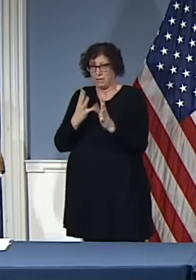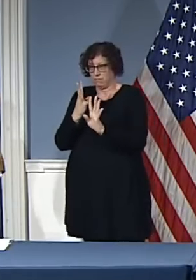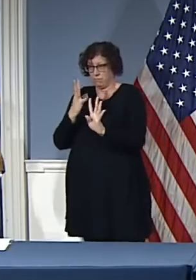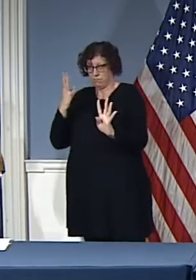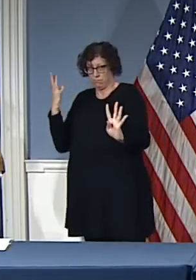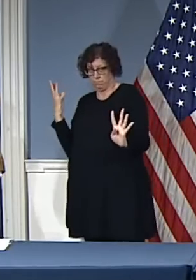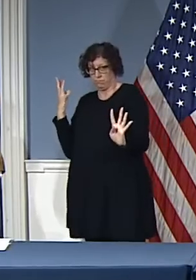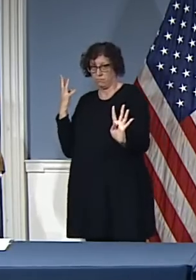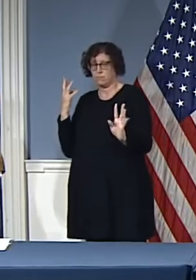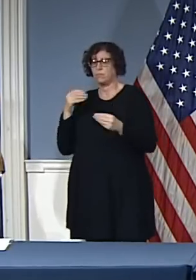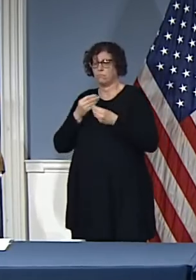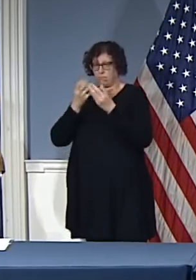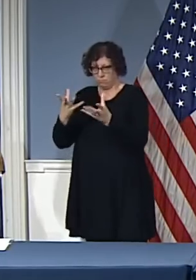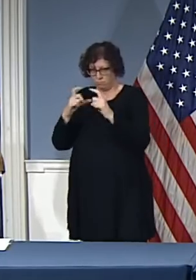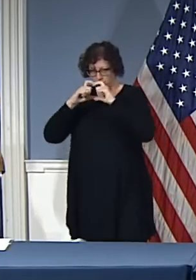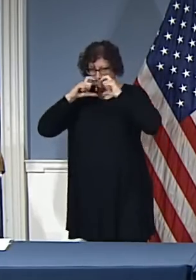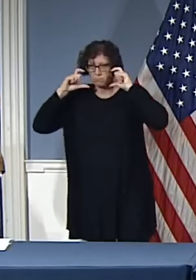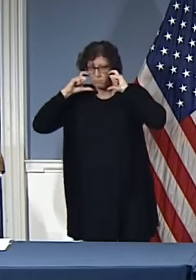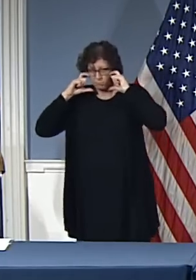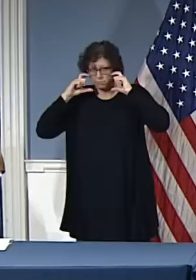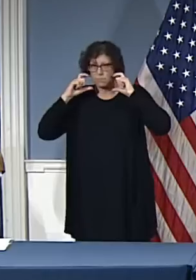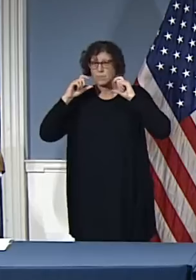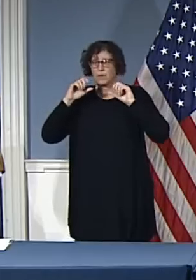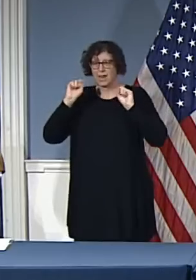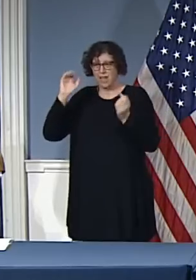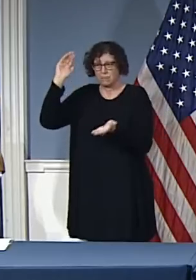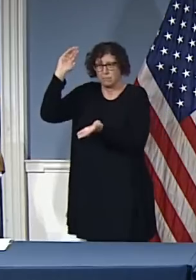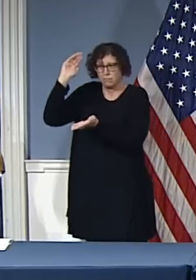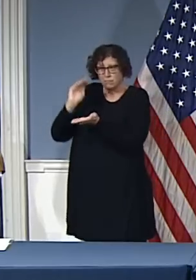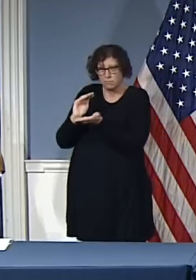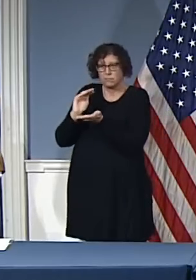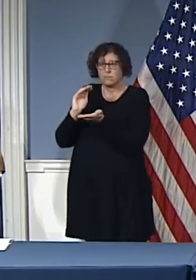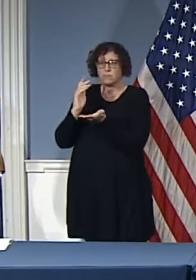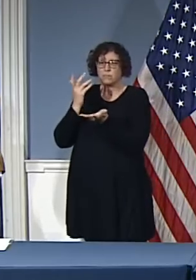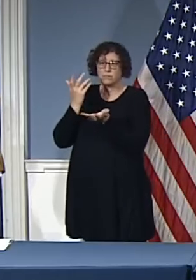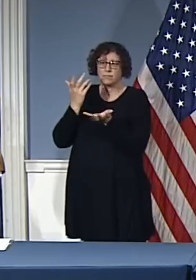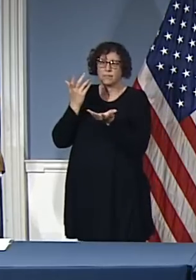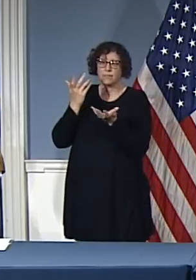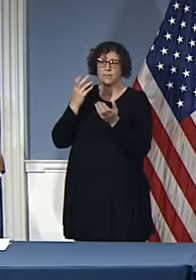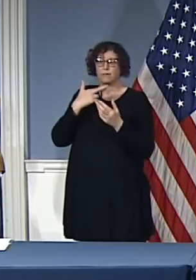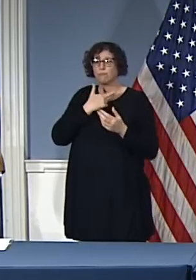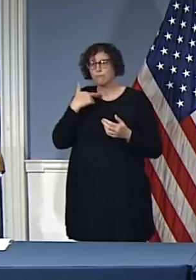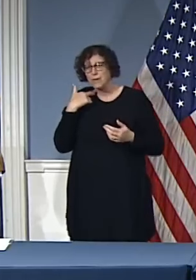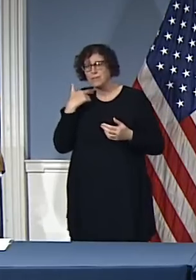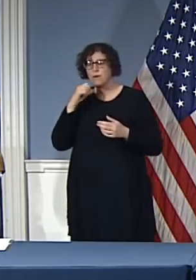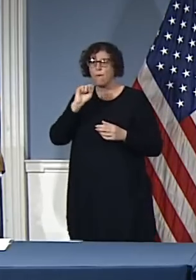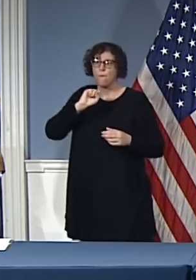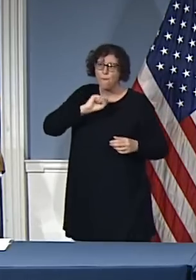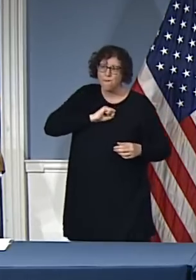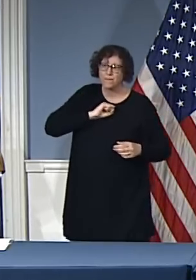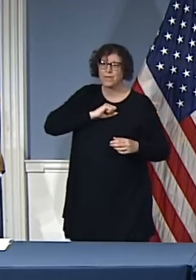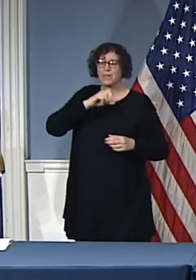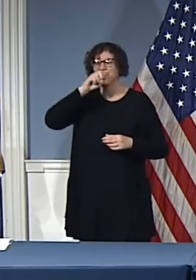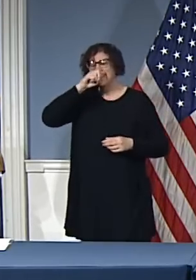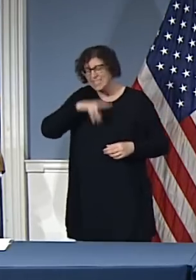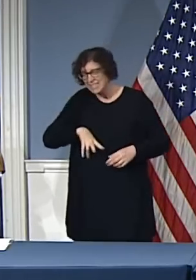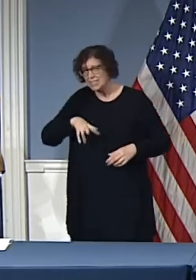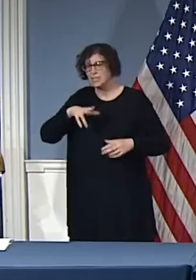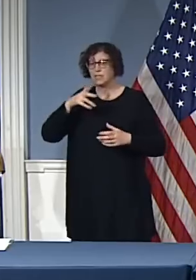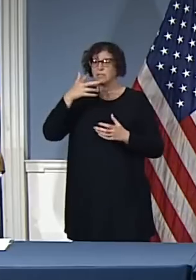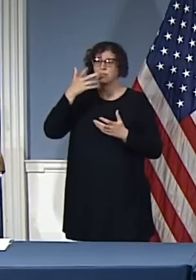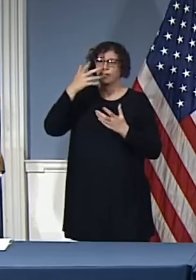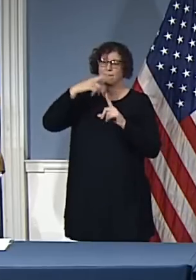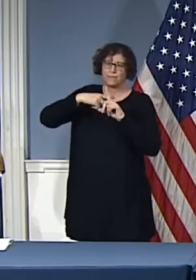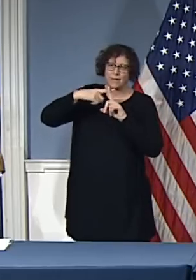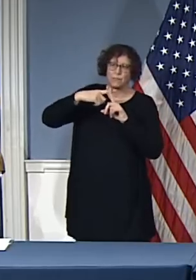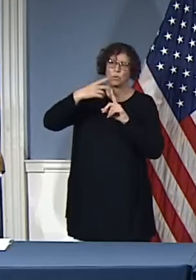chance that they will cough or sneeze on anybody else. And of course, it's also much better for them to be online in the